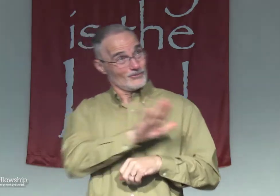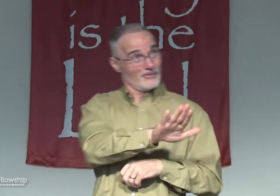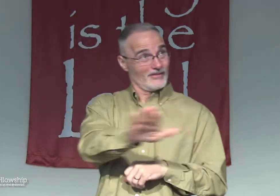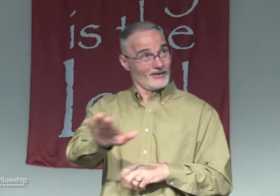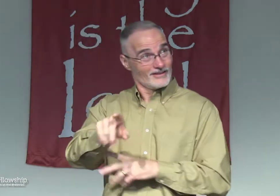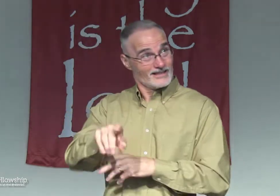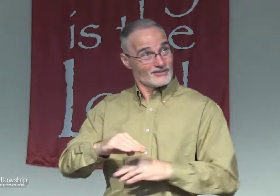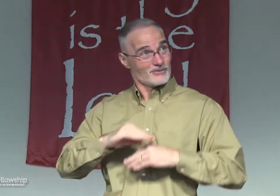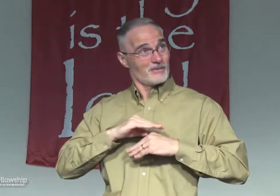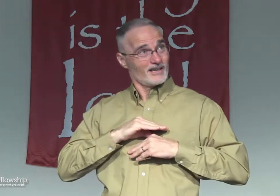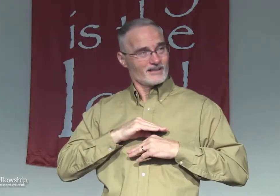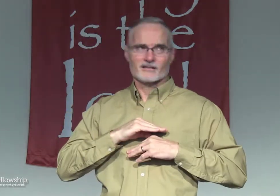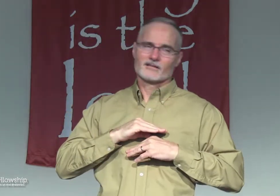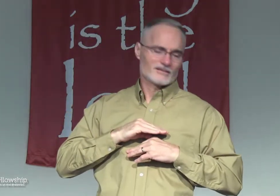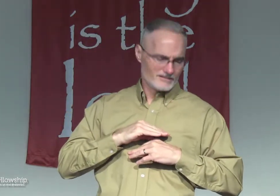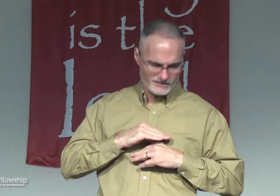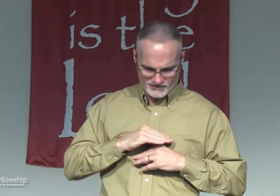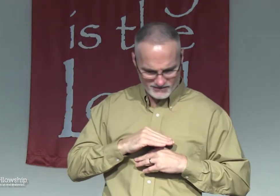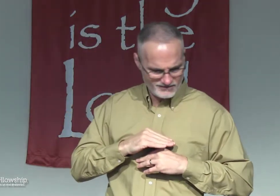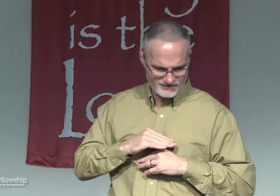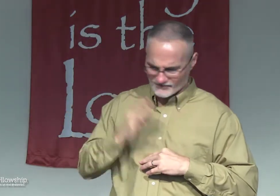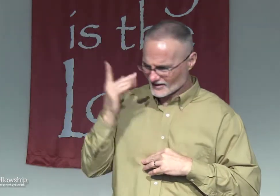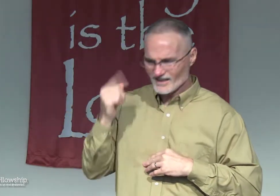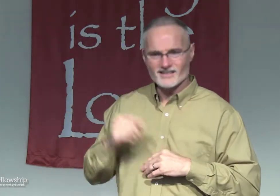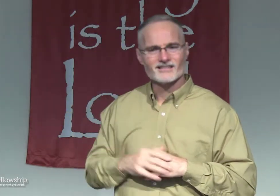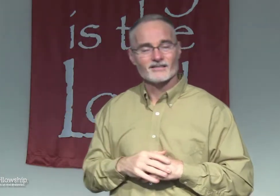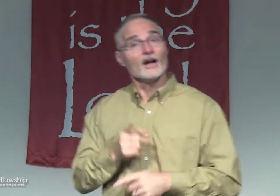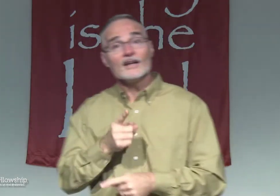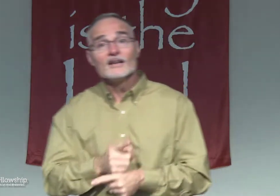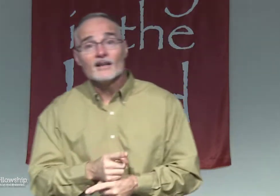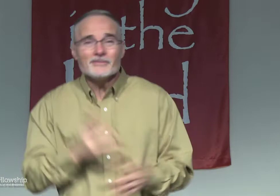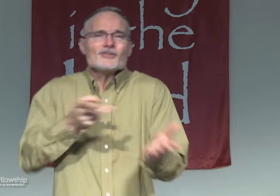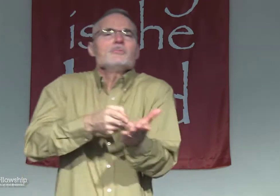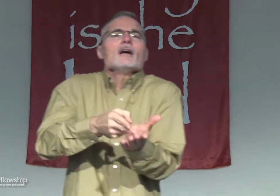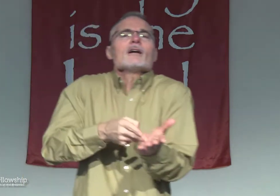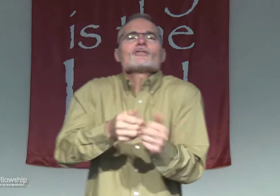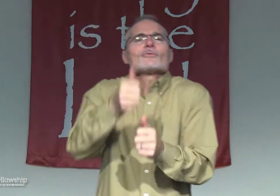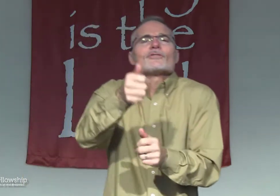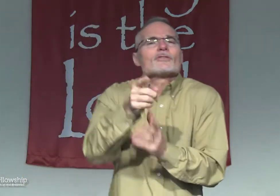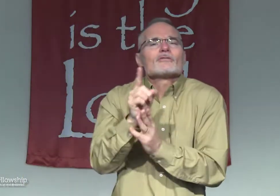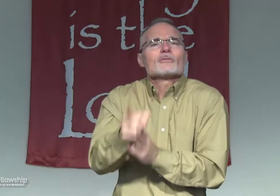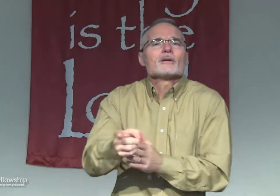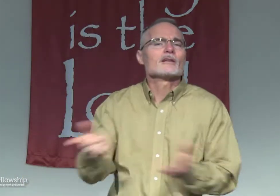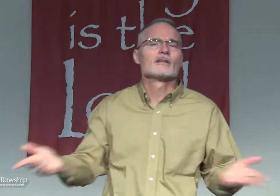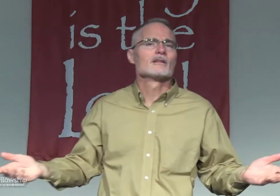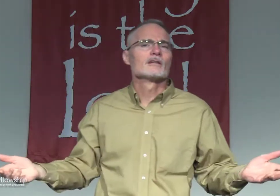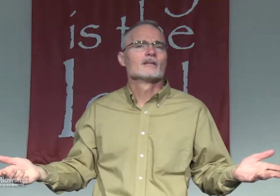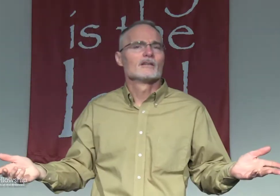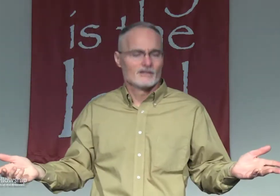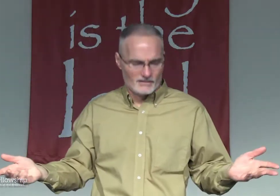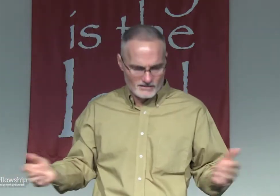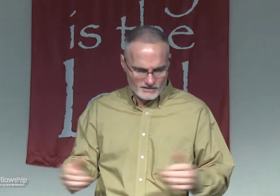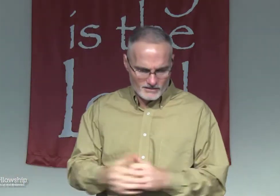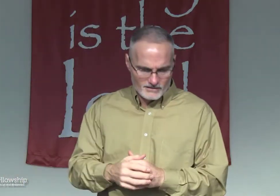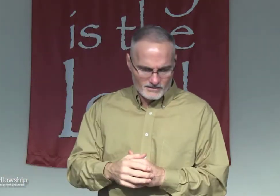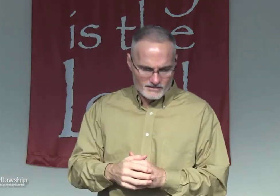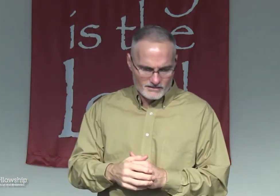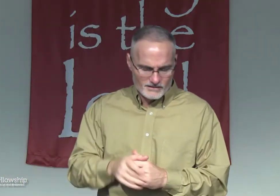then we have to humble ourselves to make sure their needs are met? Pfft, forget it, right? I mean, really, be honest with yourselves